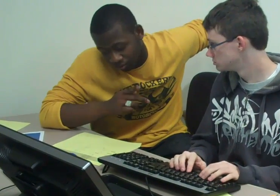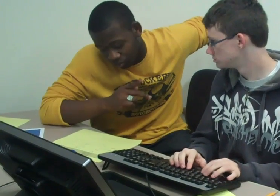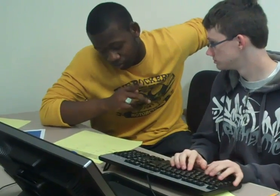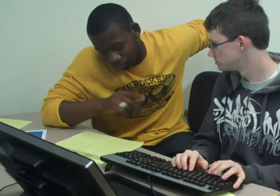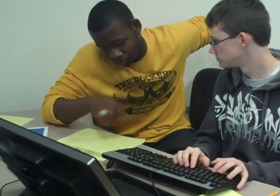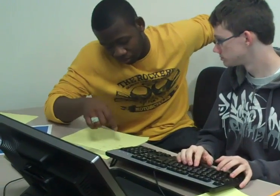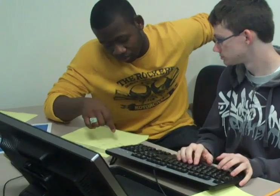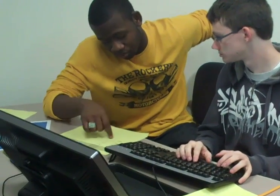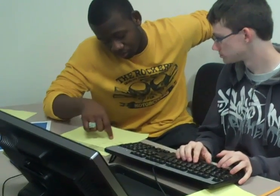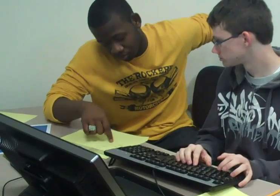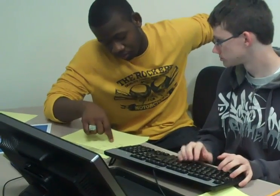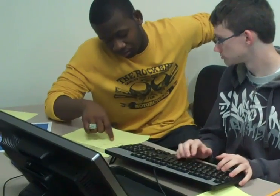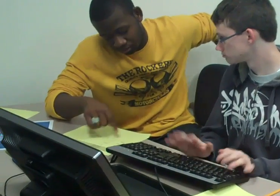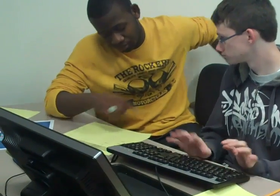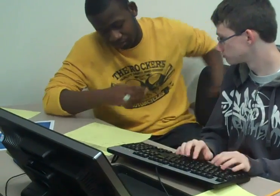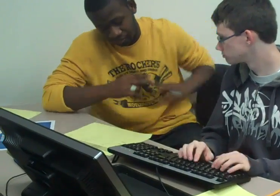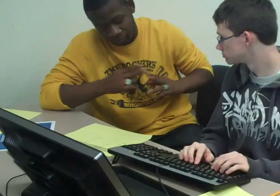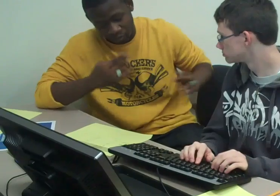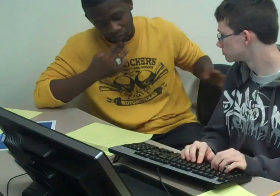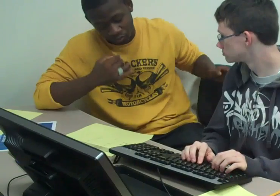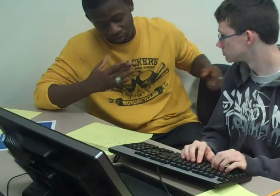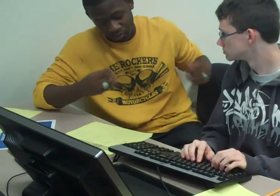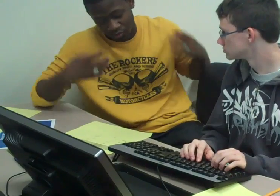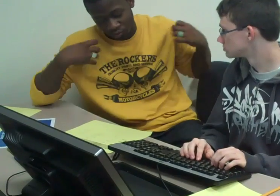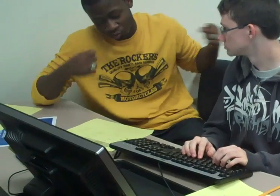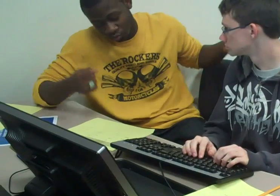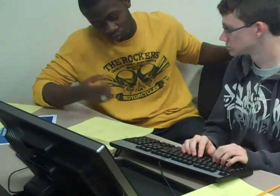I'm smile I'm Do you want to eat that?